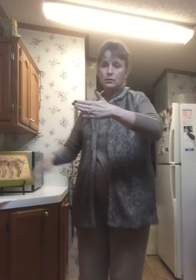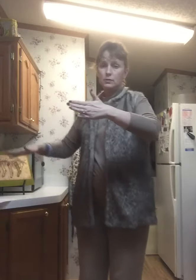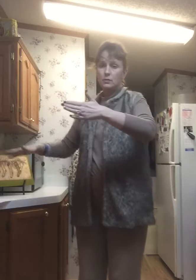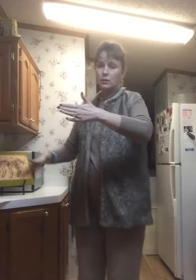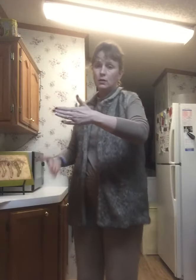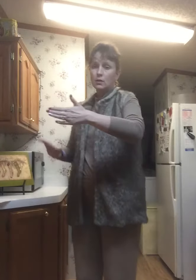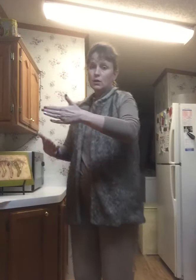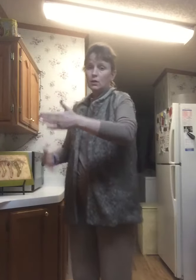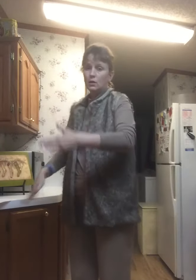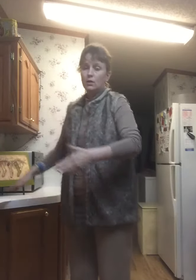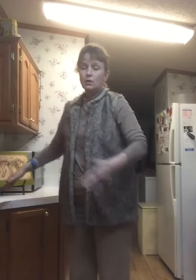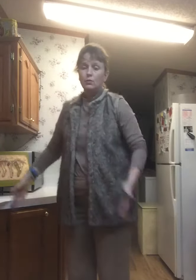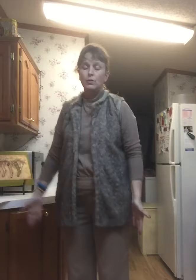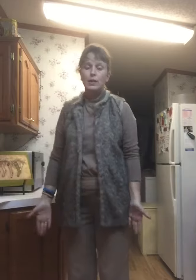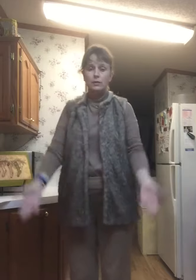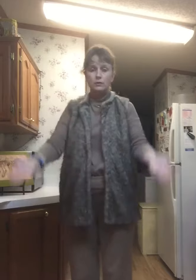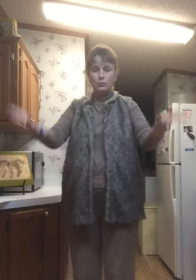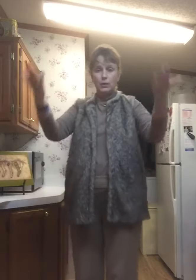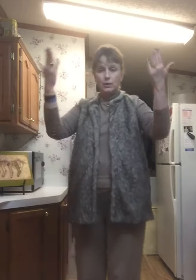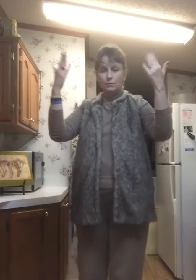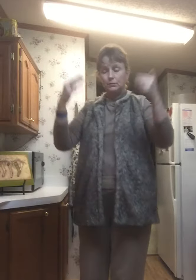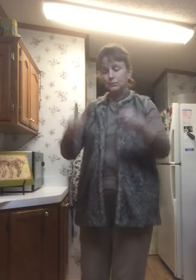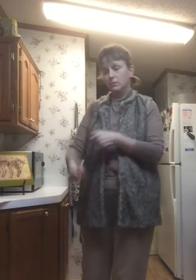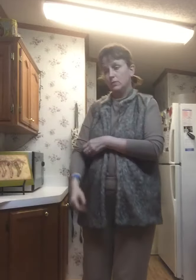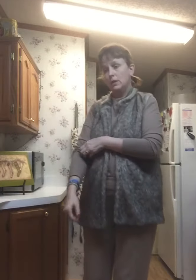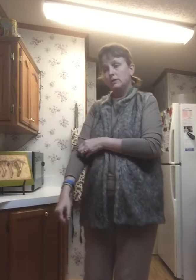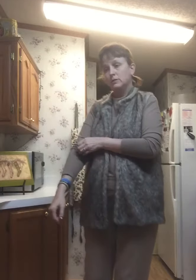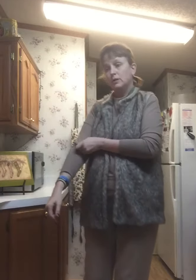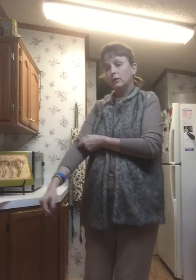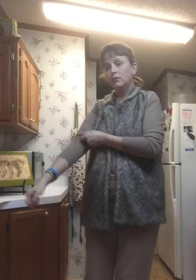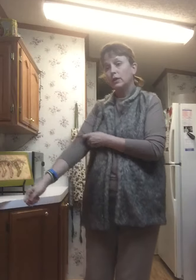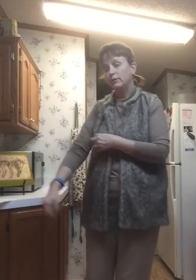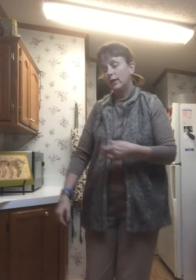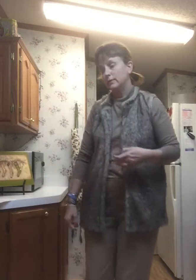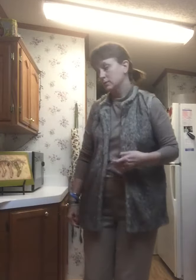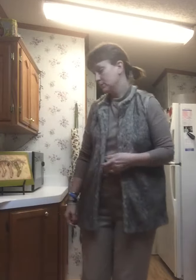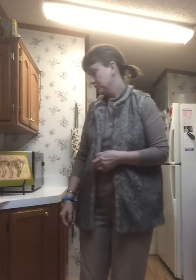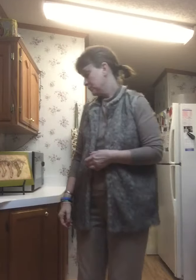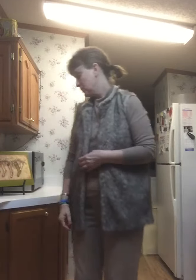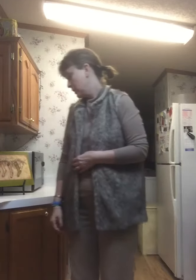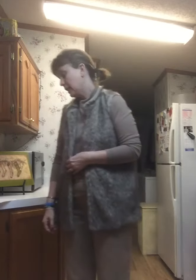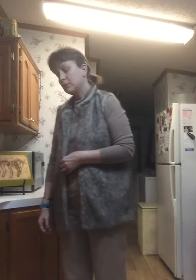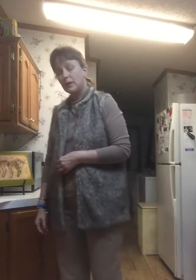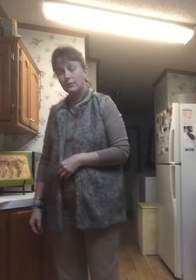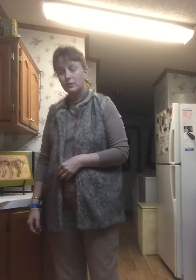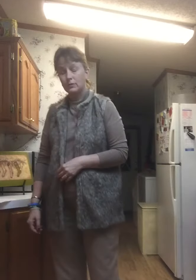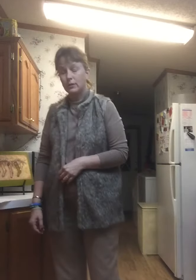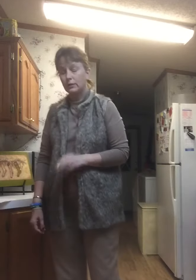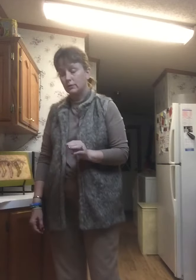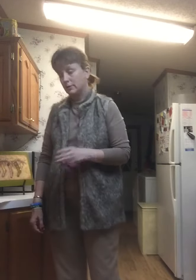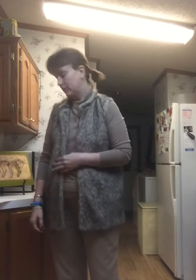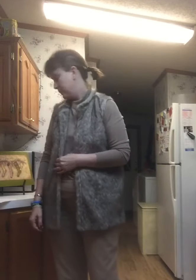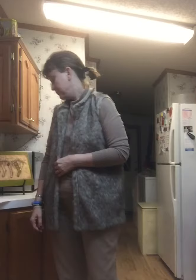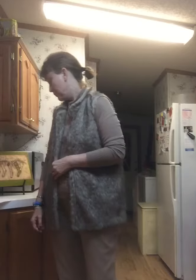chorus. Raise we. Okay, it's gonna go kind of fast, and I'm gonna have to learn how to do it different.